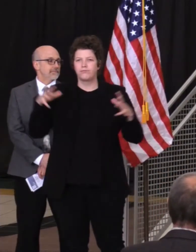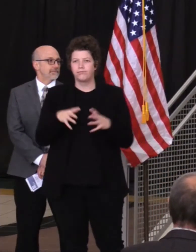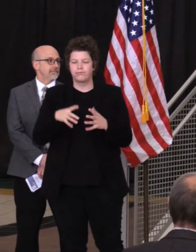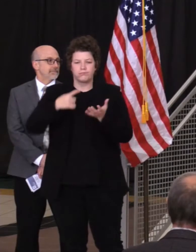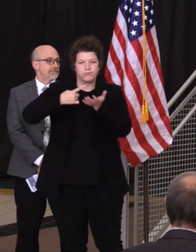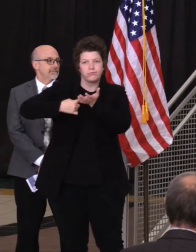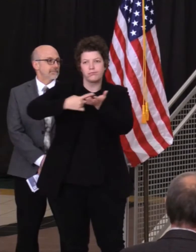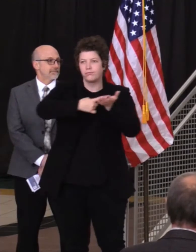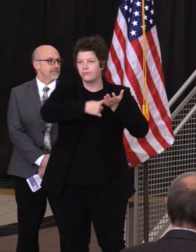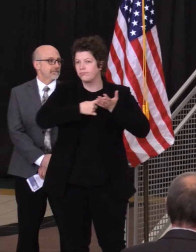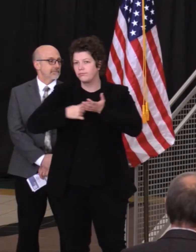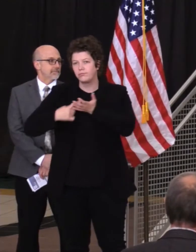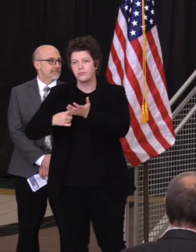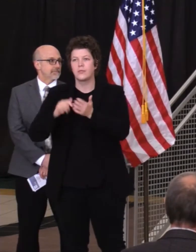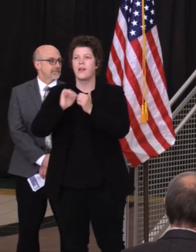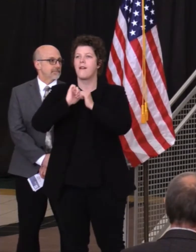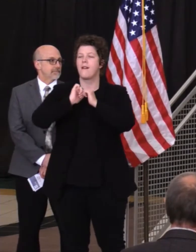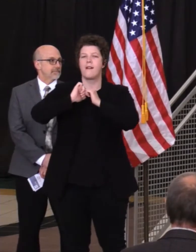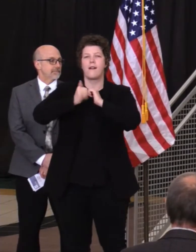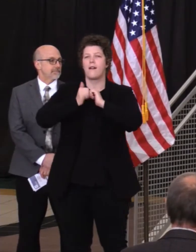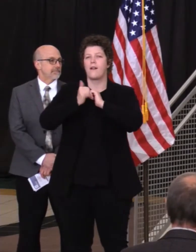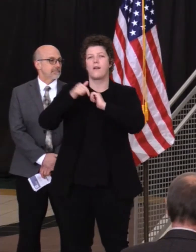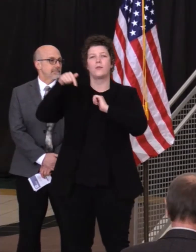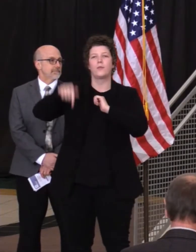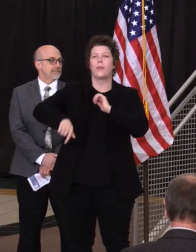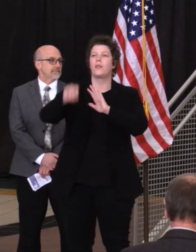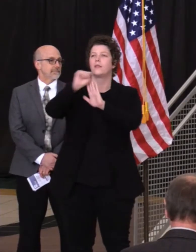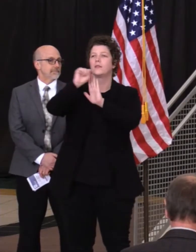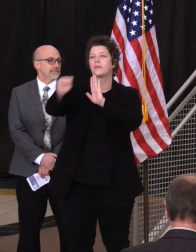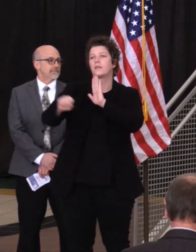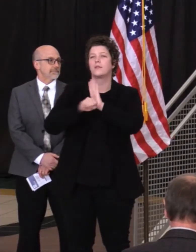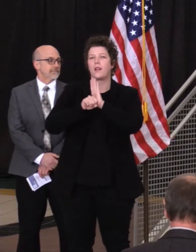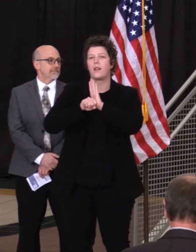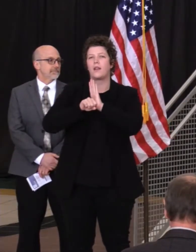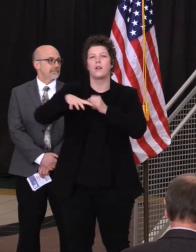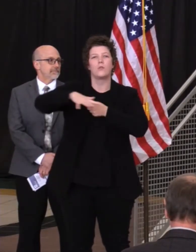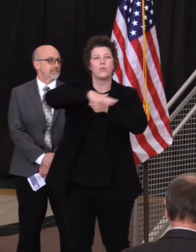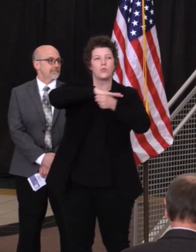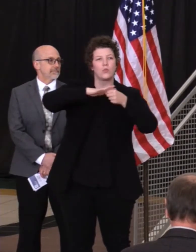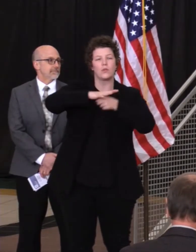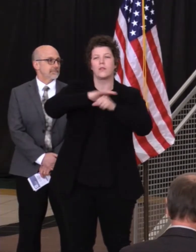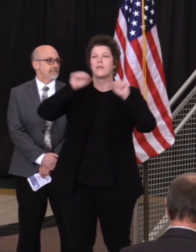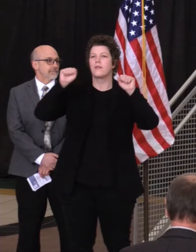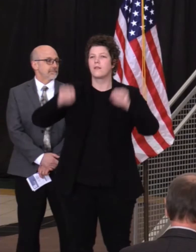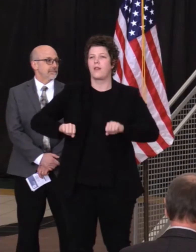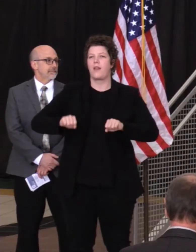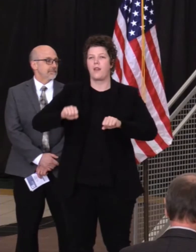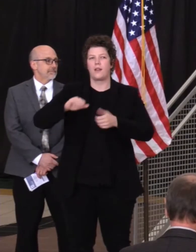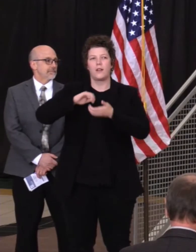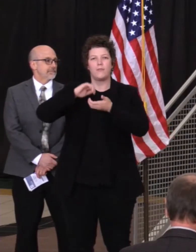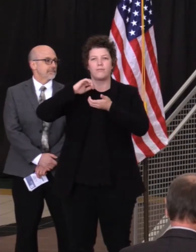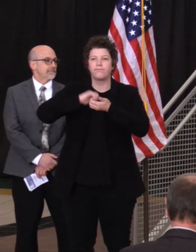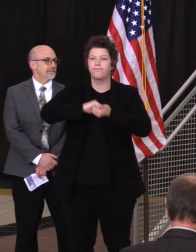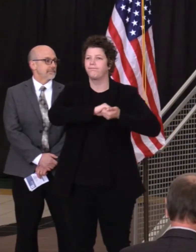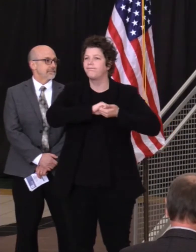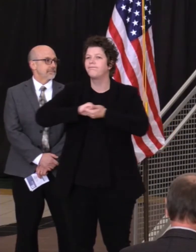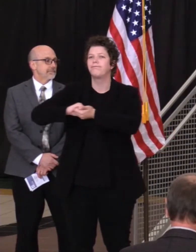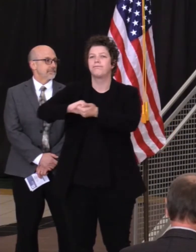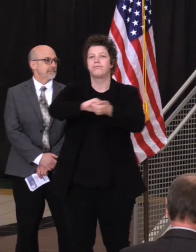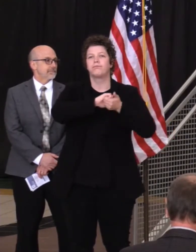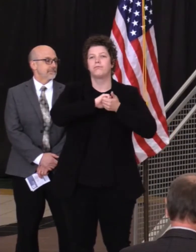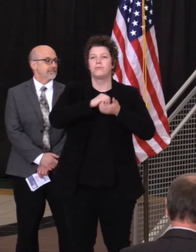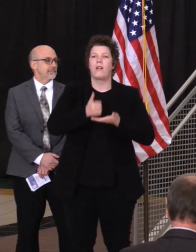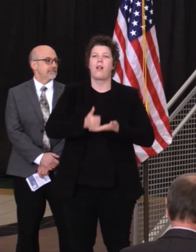how Tennesseans can work together to address this crisis that we have,